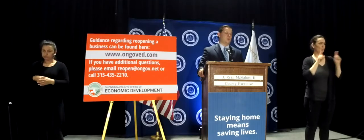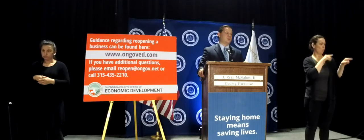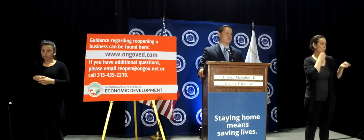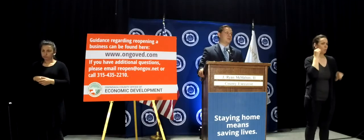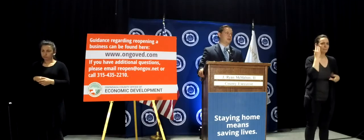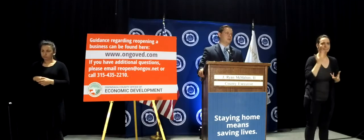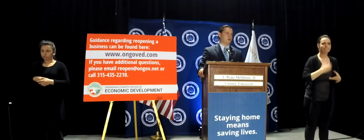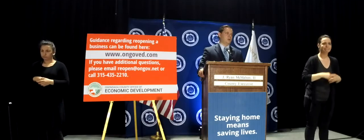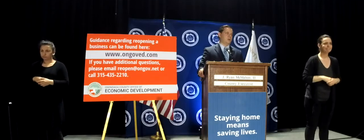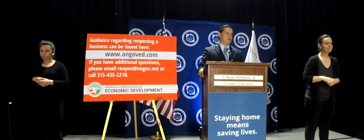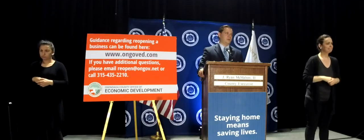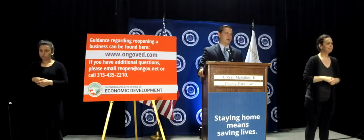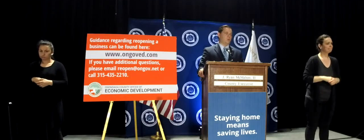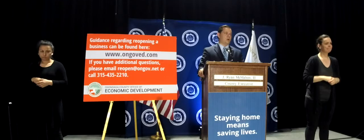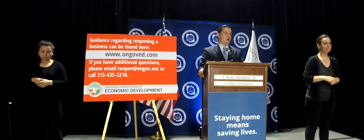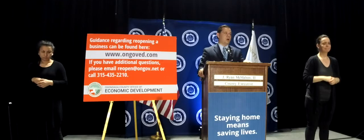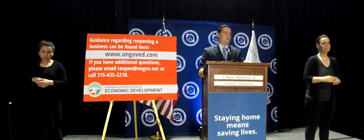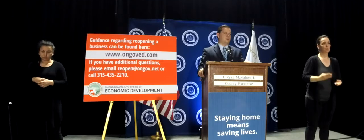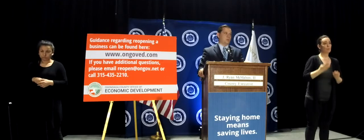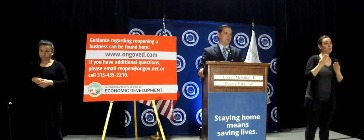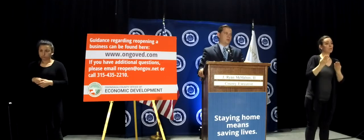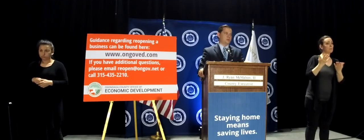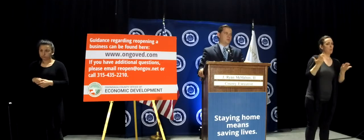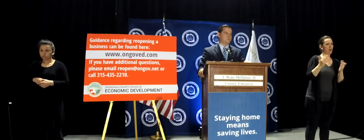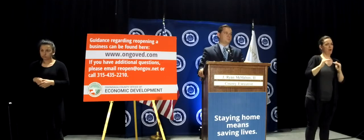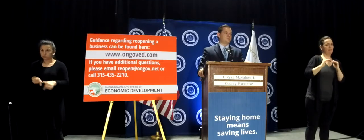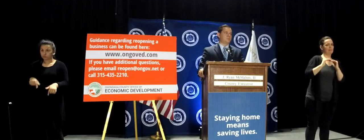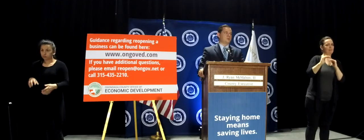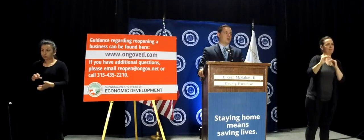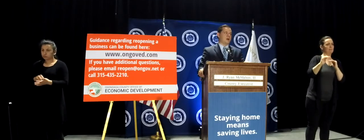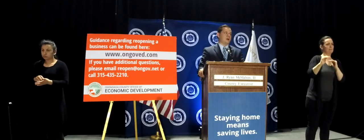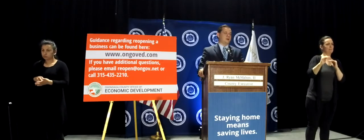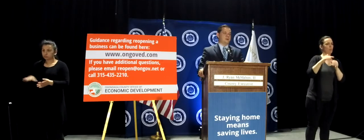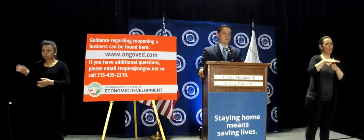recommendations that we're seeing at the local level that we're comfortable with